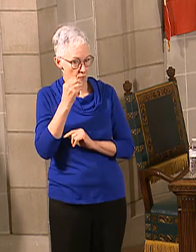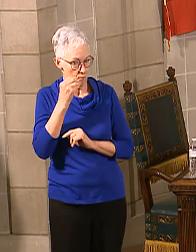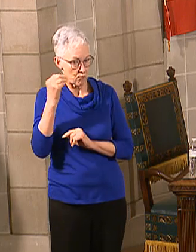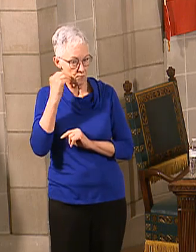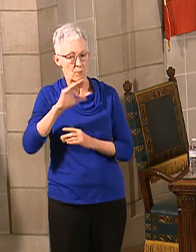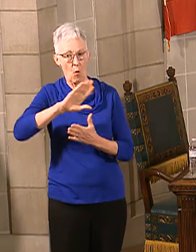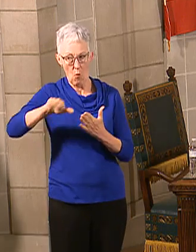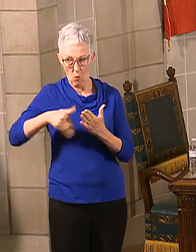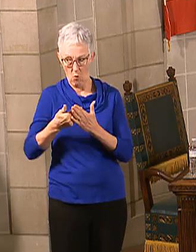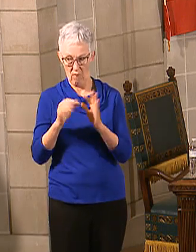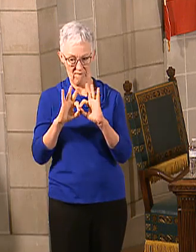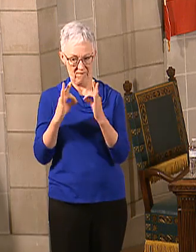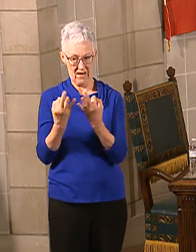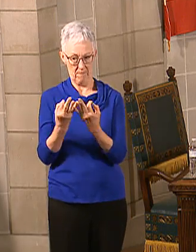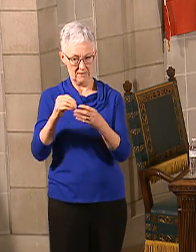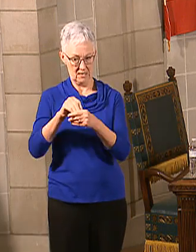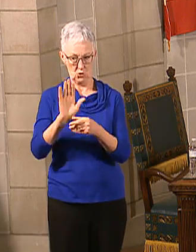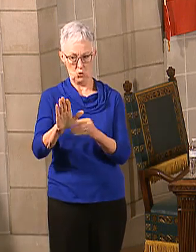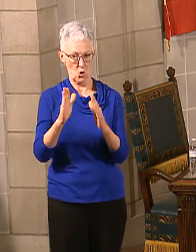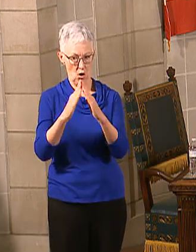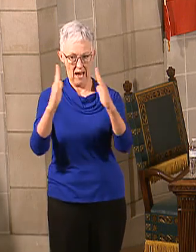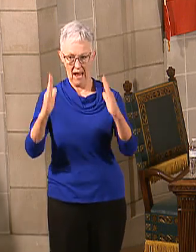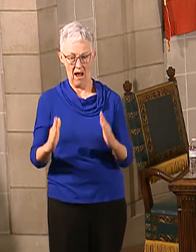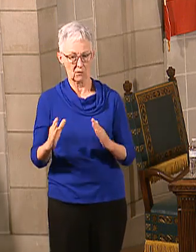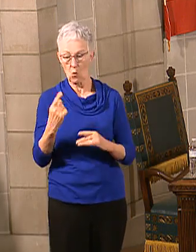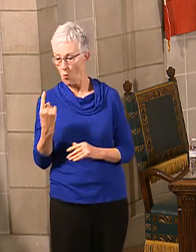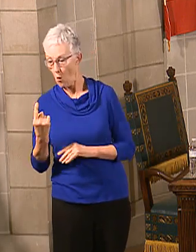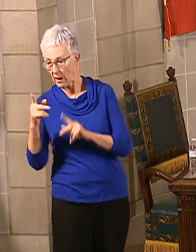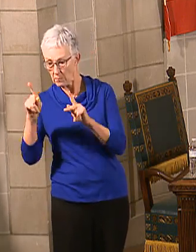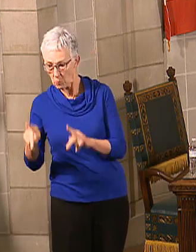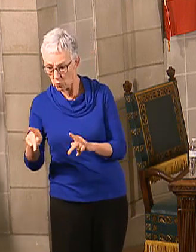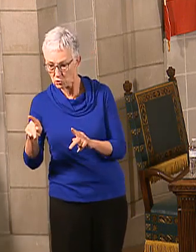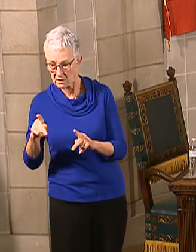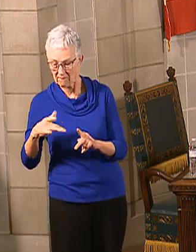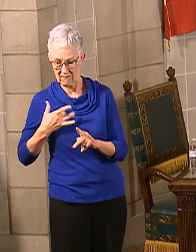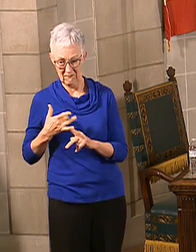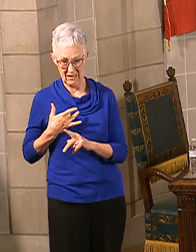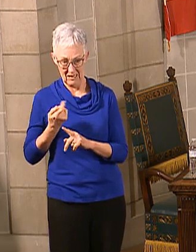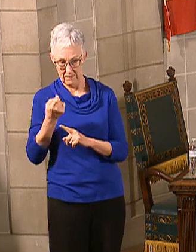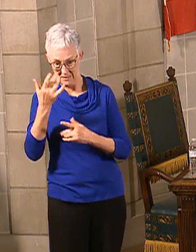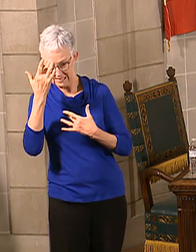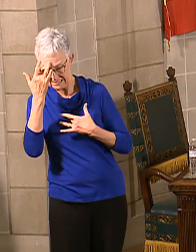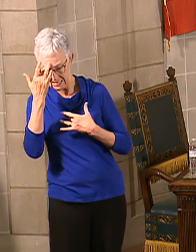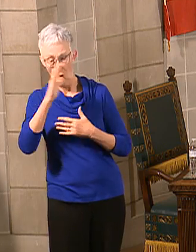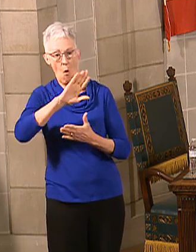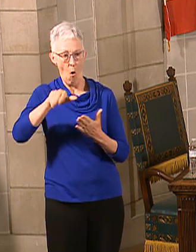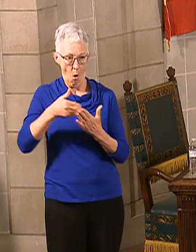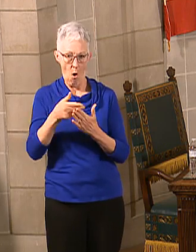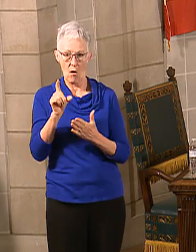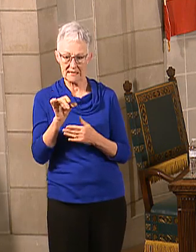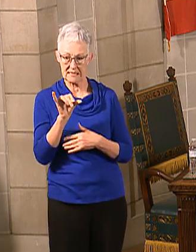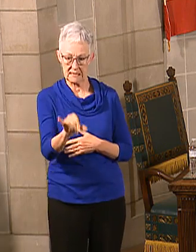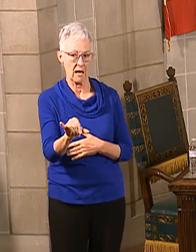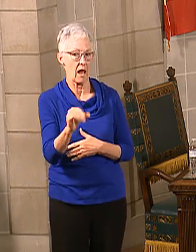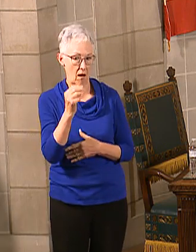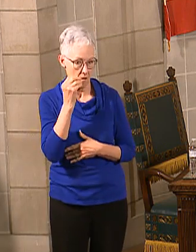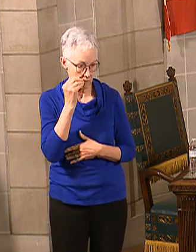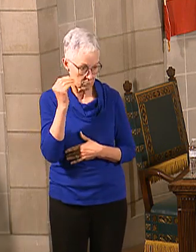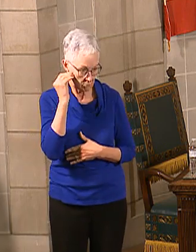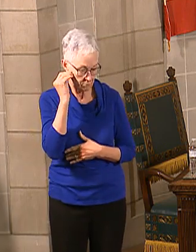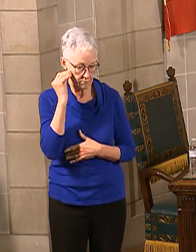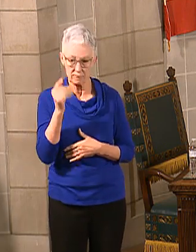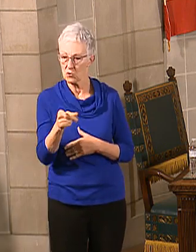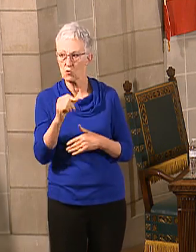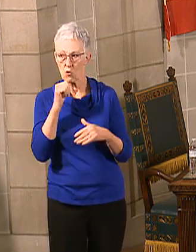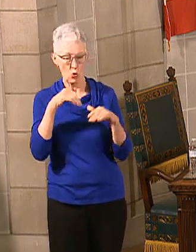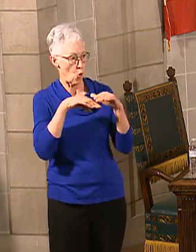issued. If anybody in your household is displaying these flu-like symptoms, you all need to stay home. Don't go into a